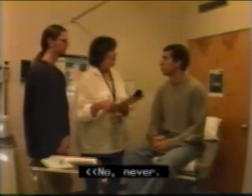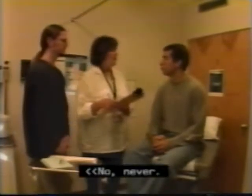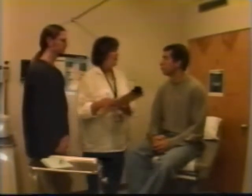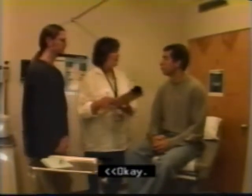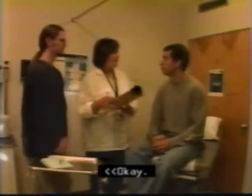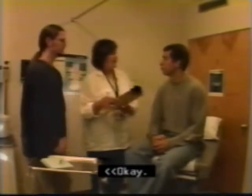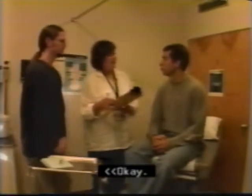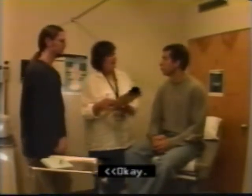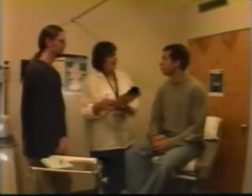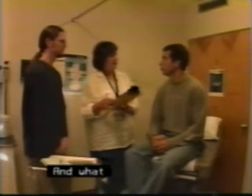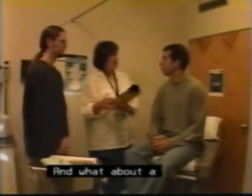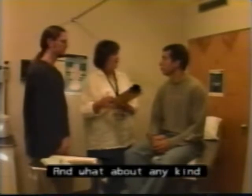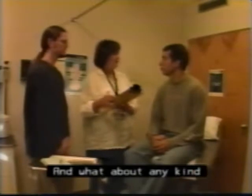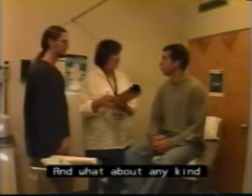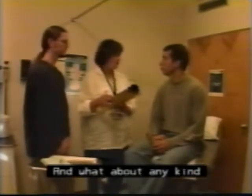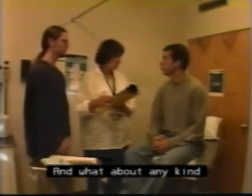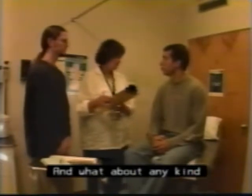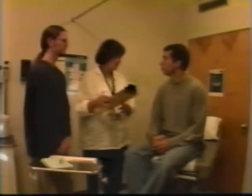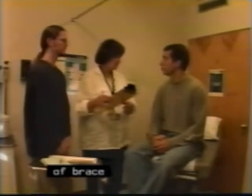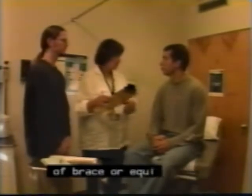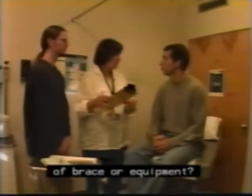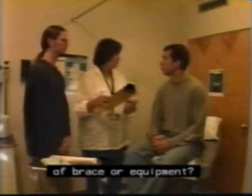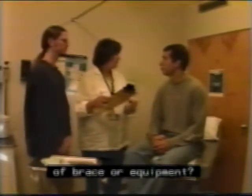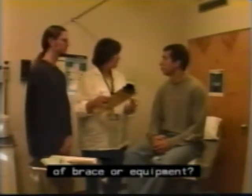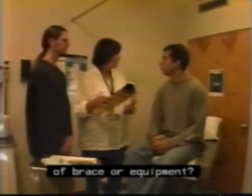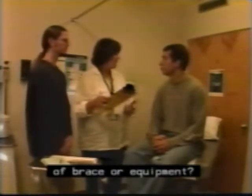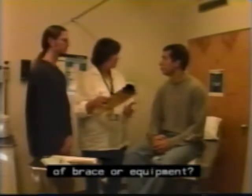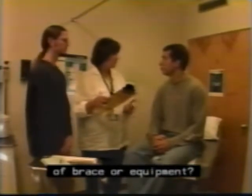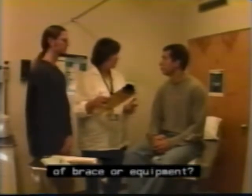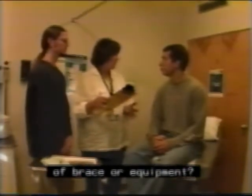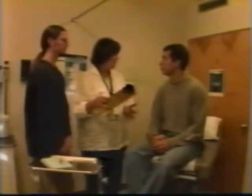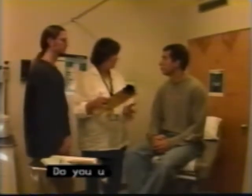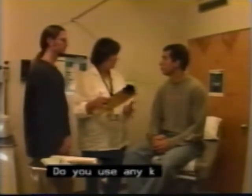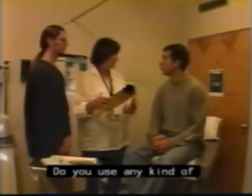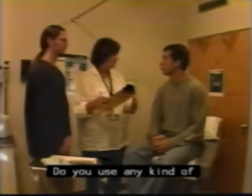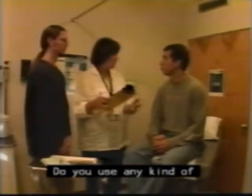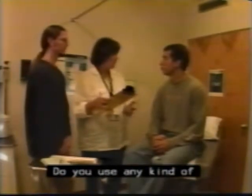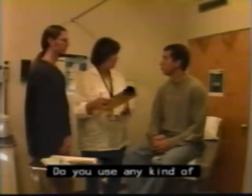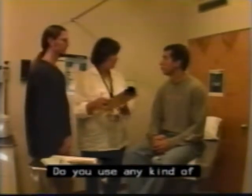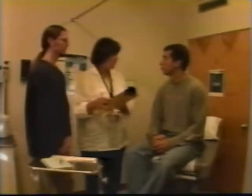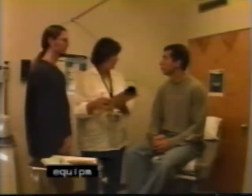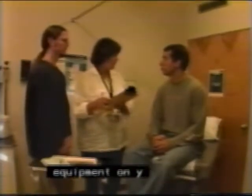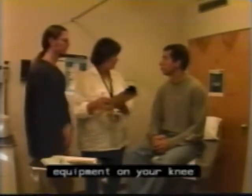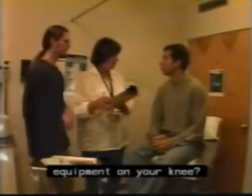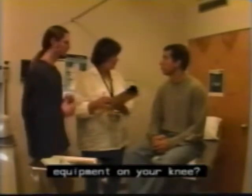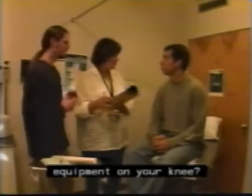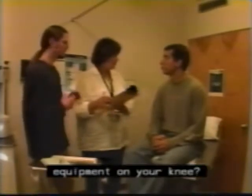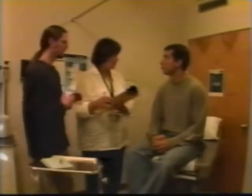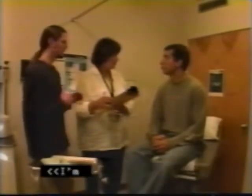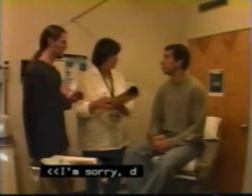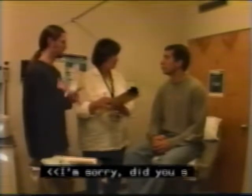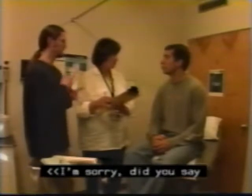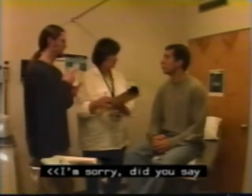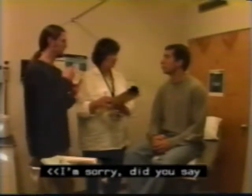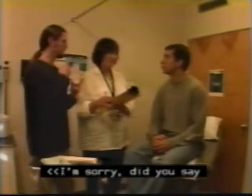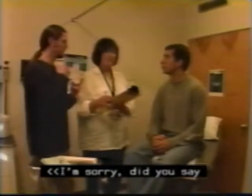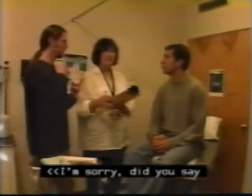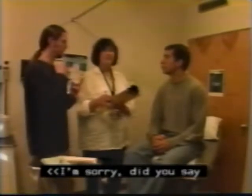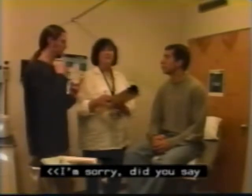And what about any kind of brace or equipment? Do you use any kind of equipment on your knee, or? I'm sorry, did